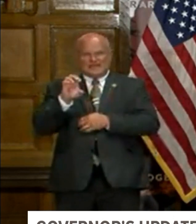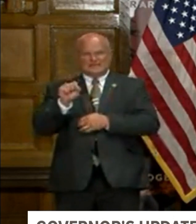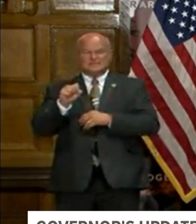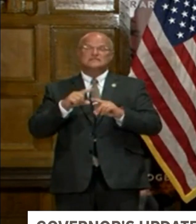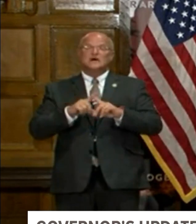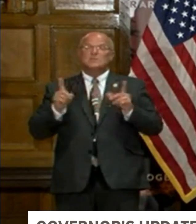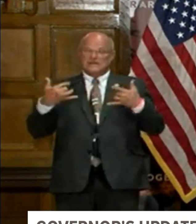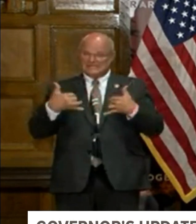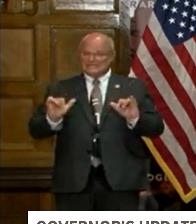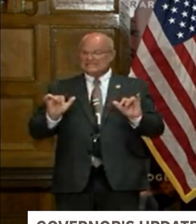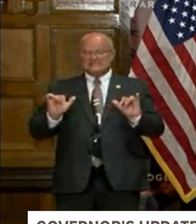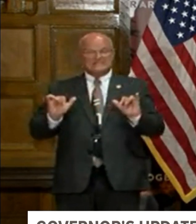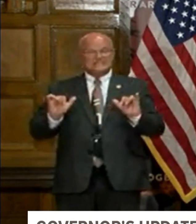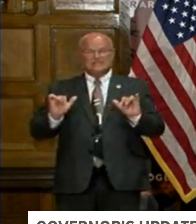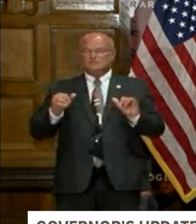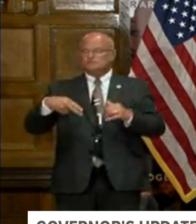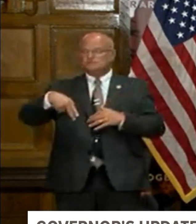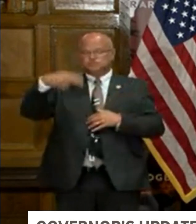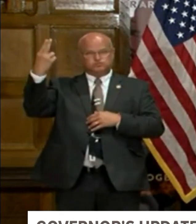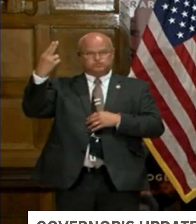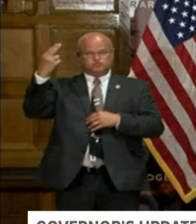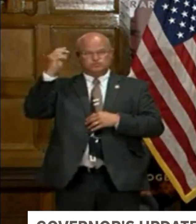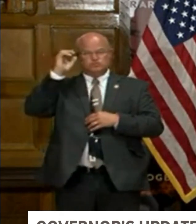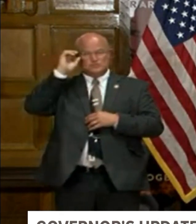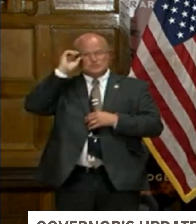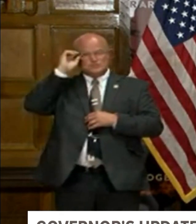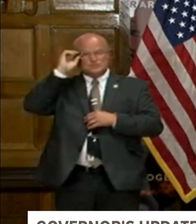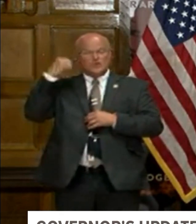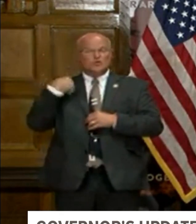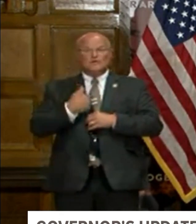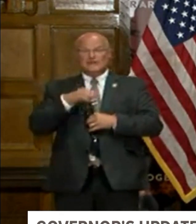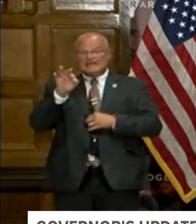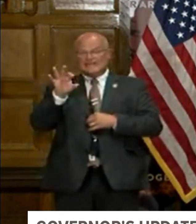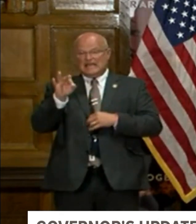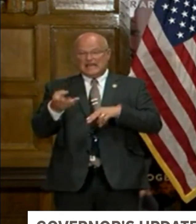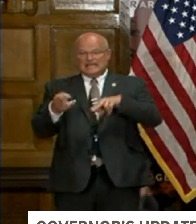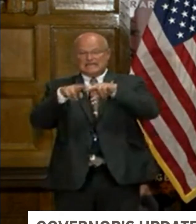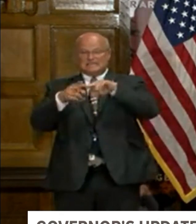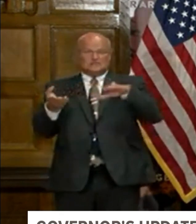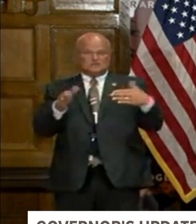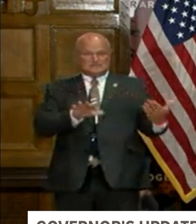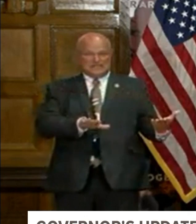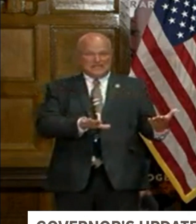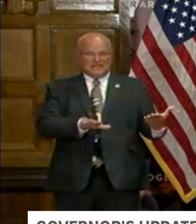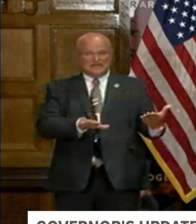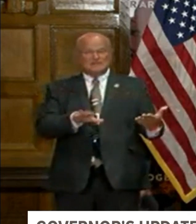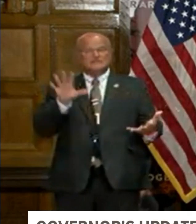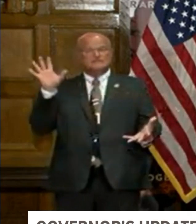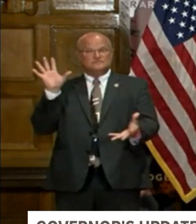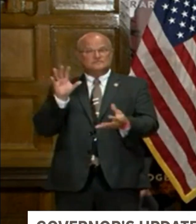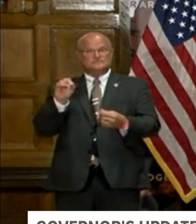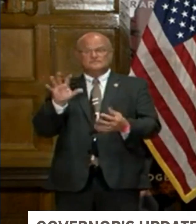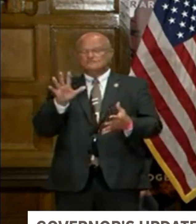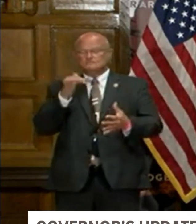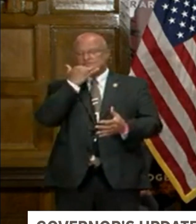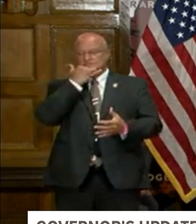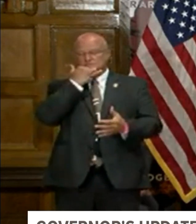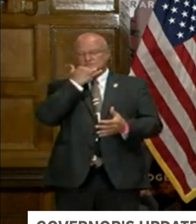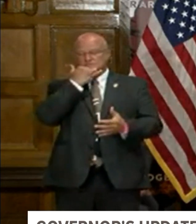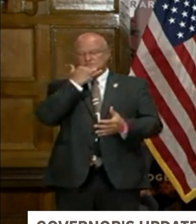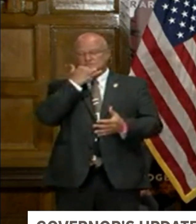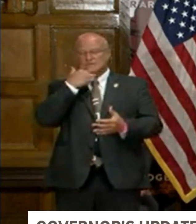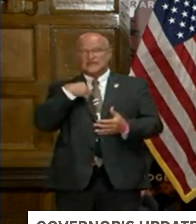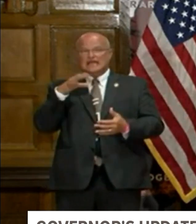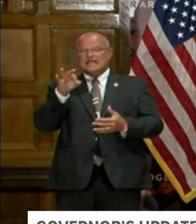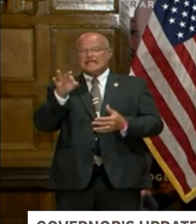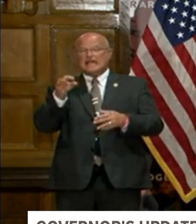cases, but it is still at a high level. We've had 9 additional deaths. That brings us,